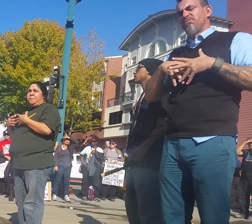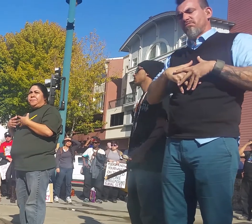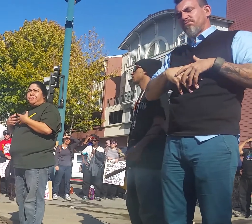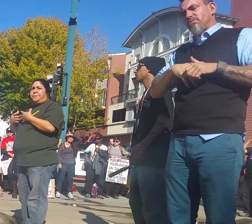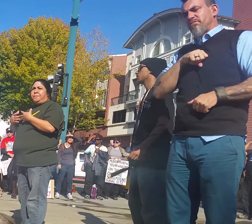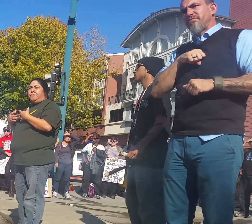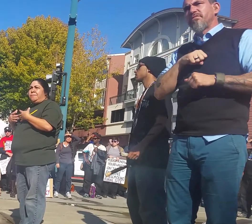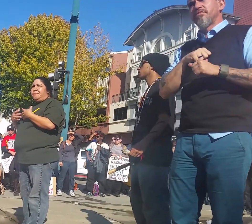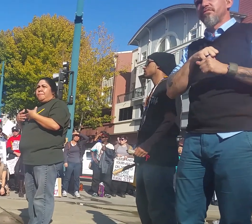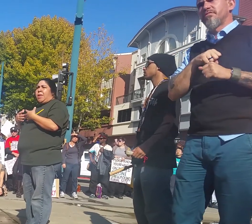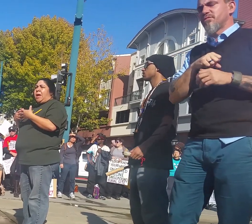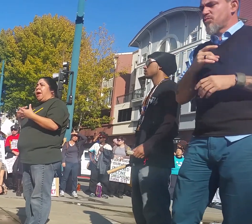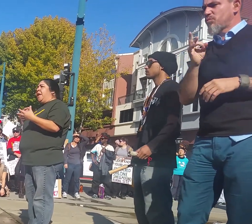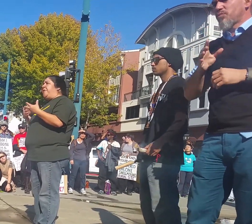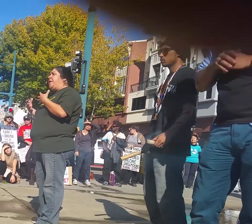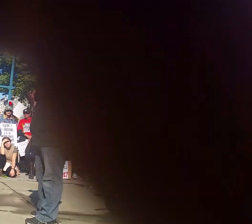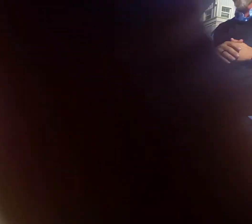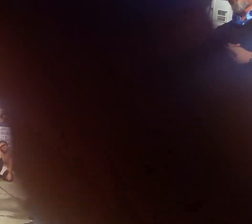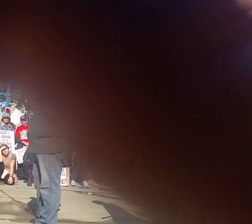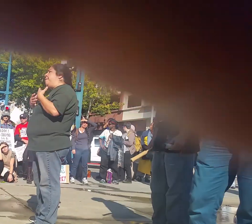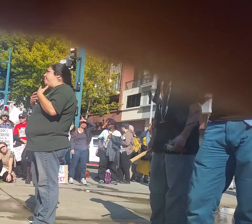down.